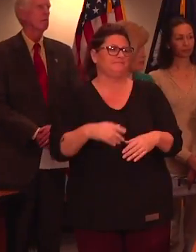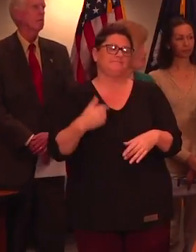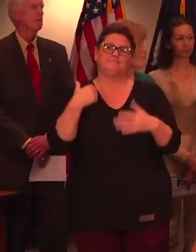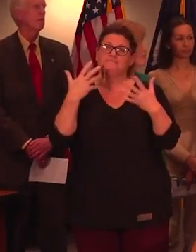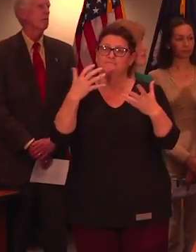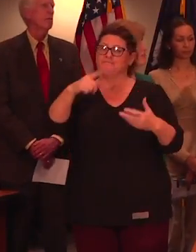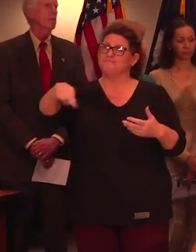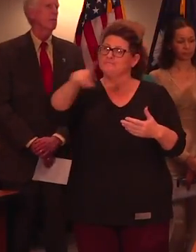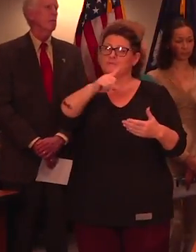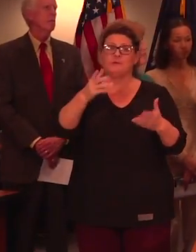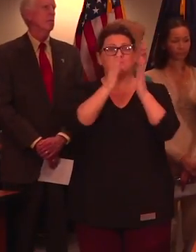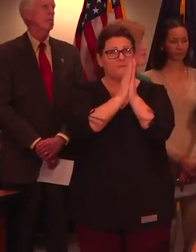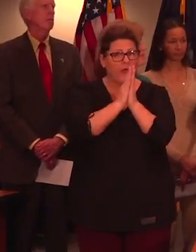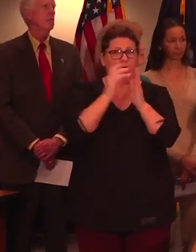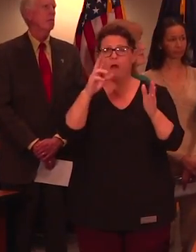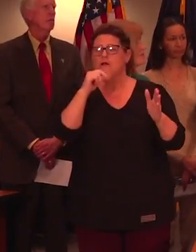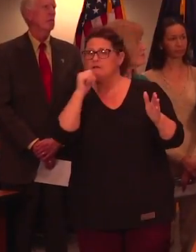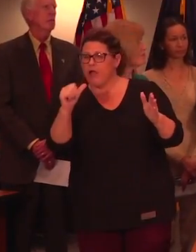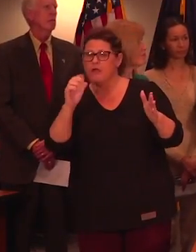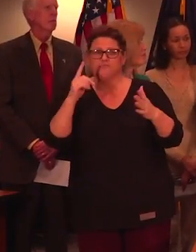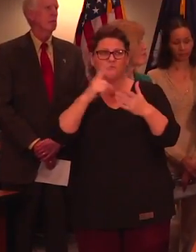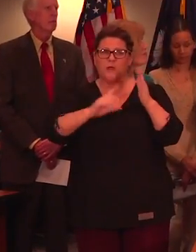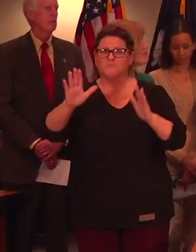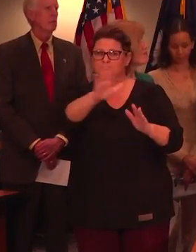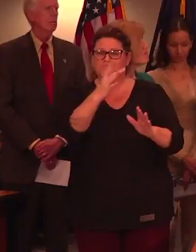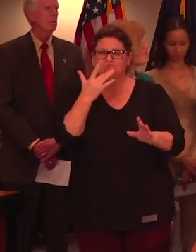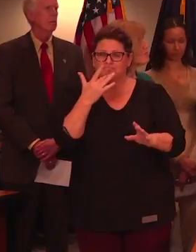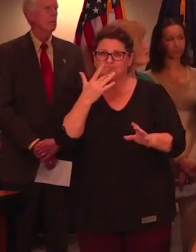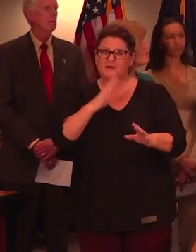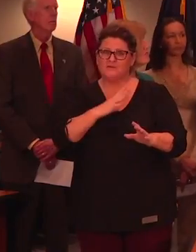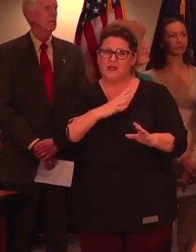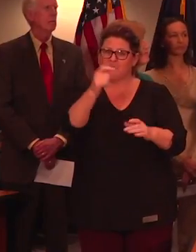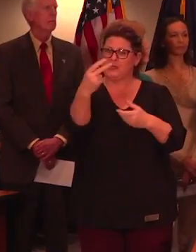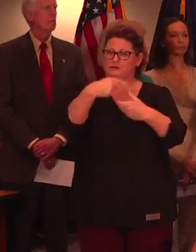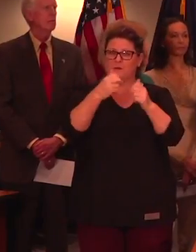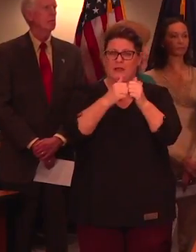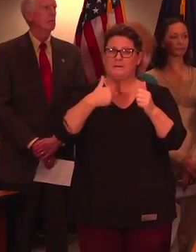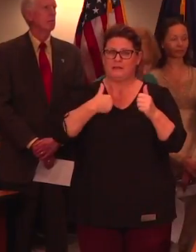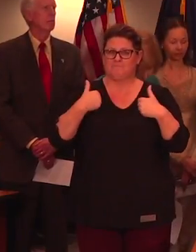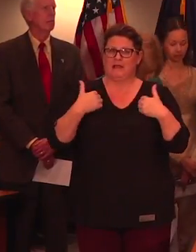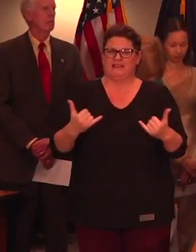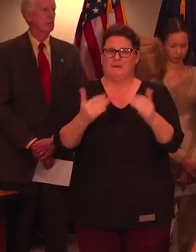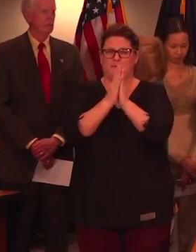you all to pray or to not pray according to your convictions, or to join with me as I offer a